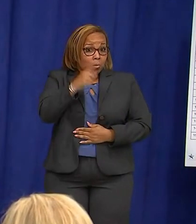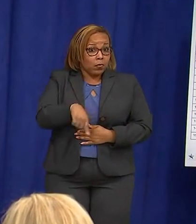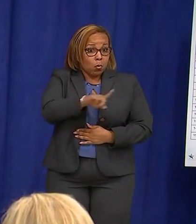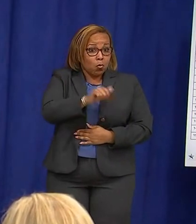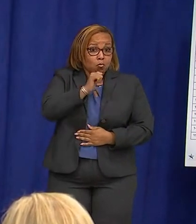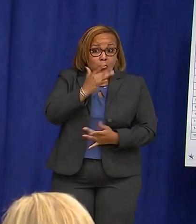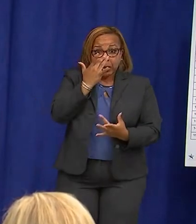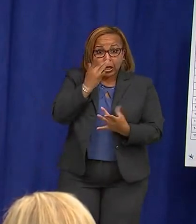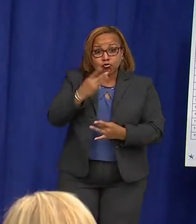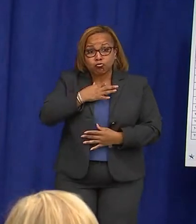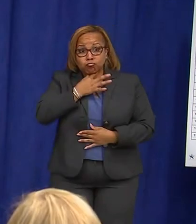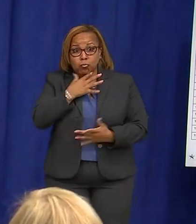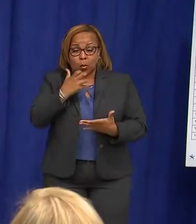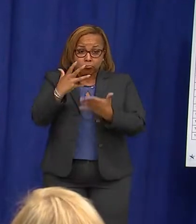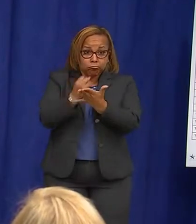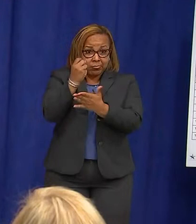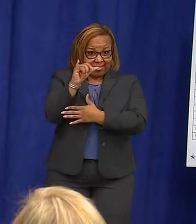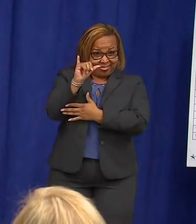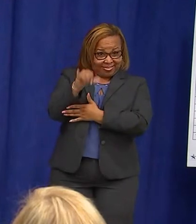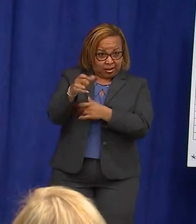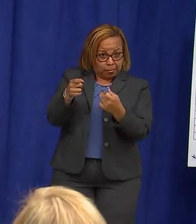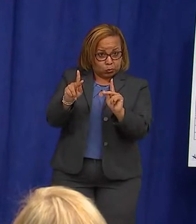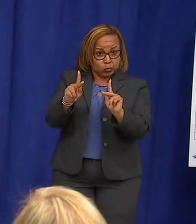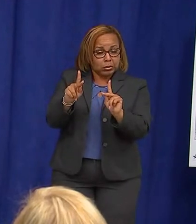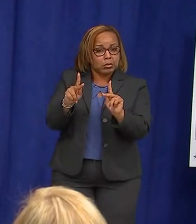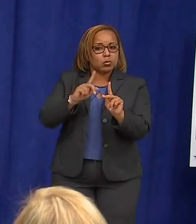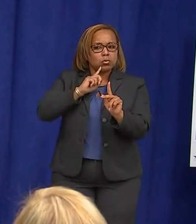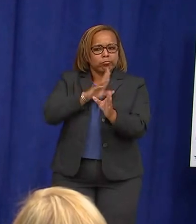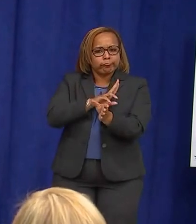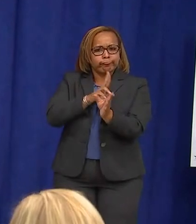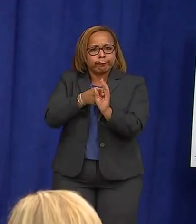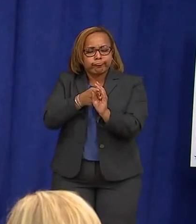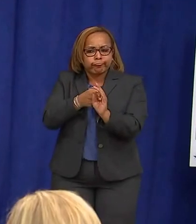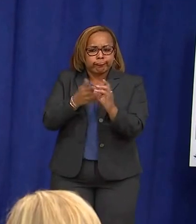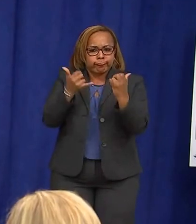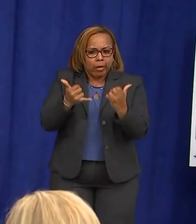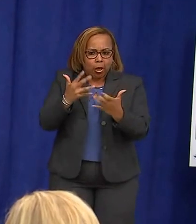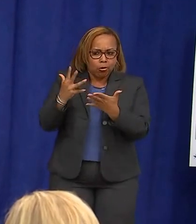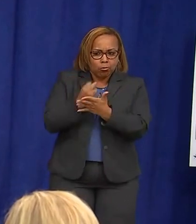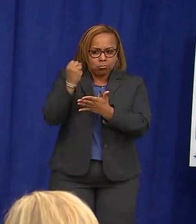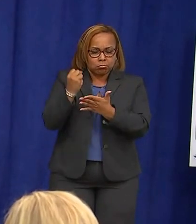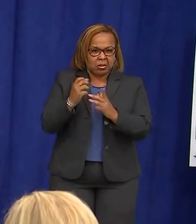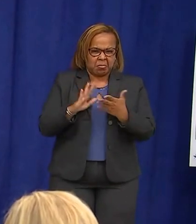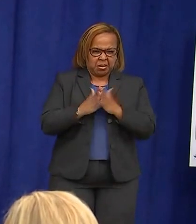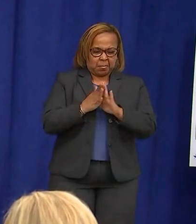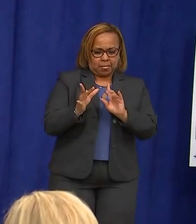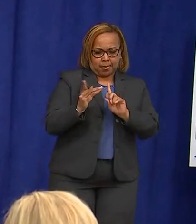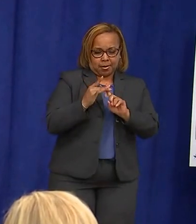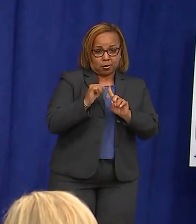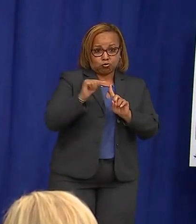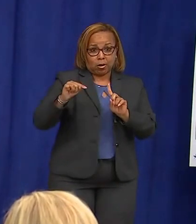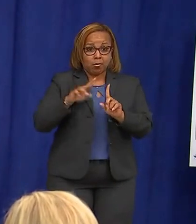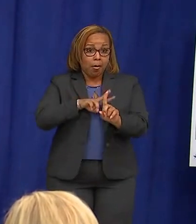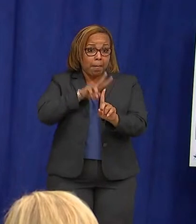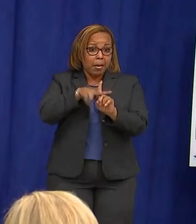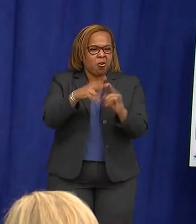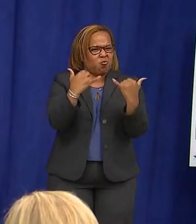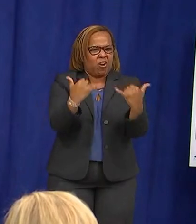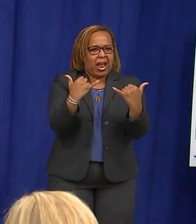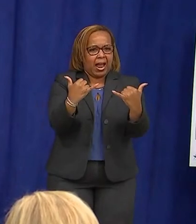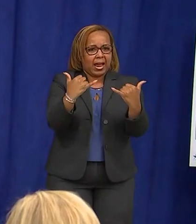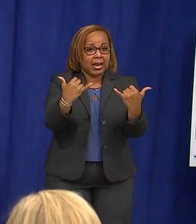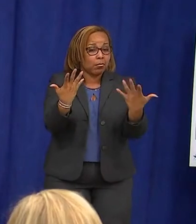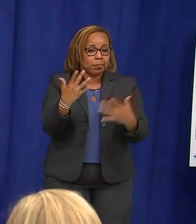are interested in taking advantage of this opportunity to get in on the ground floor to be a contact tracer, you can apply right